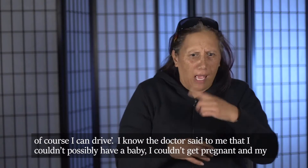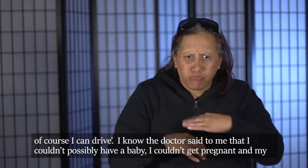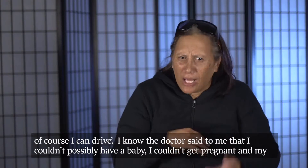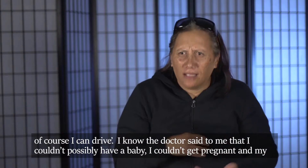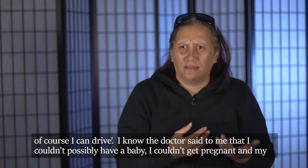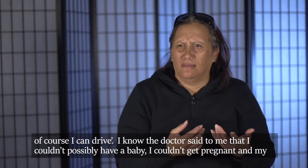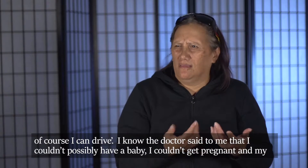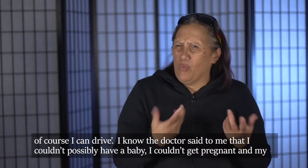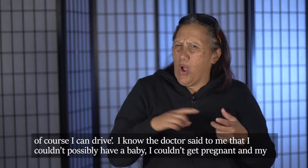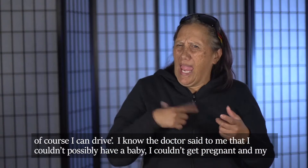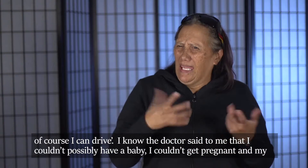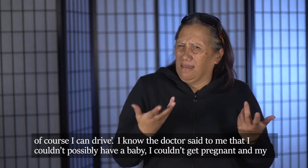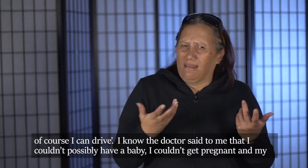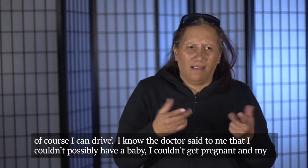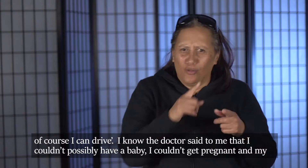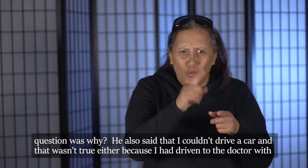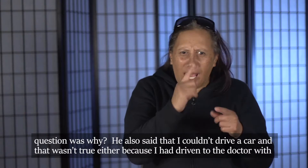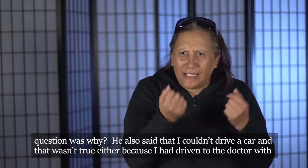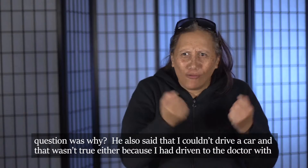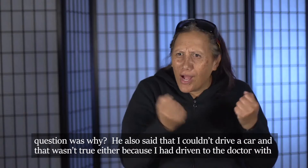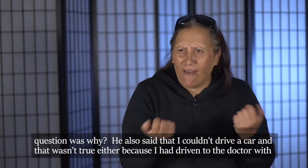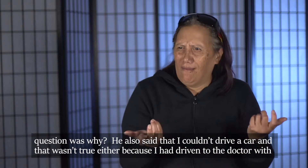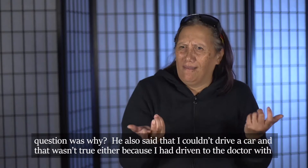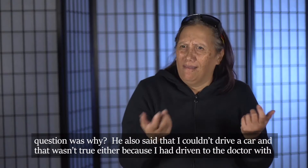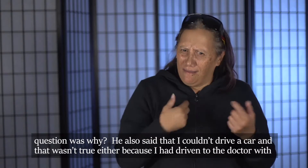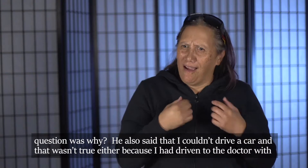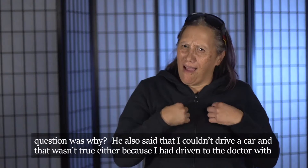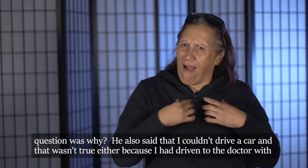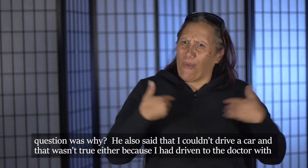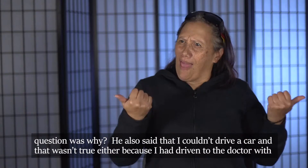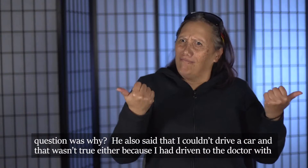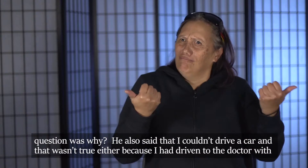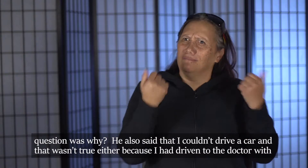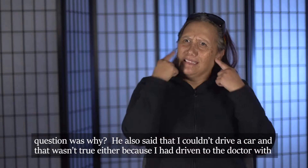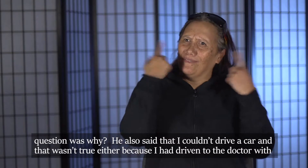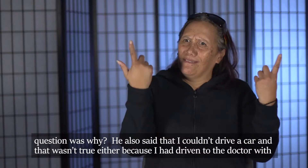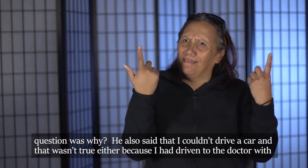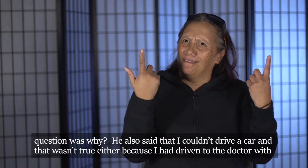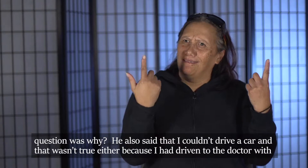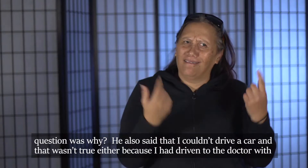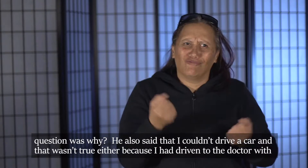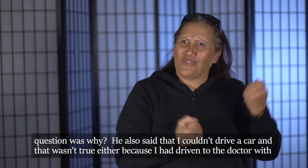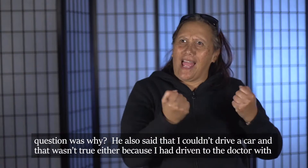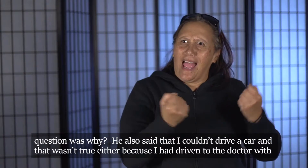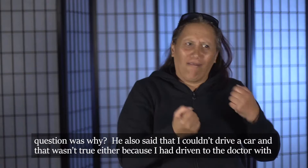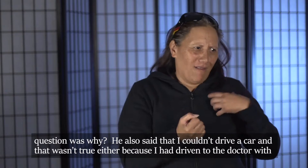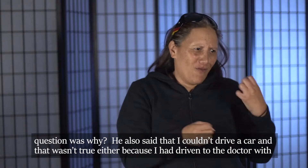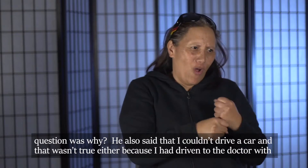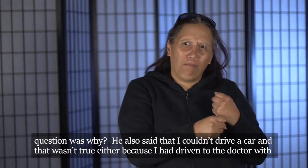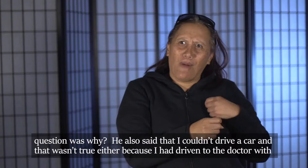I couldn't get pregnant, and my question was, why? He also said that I couldn't drive a